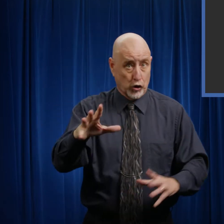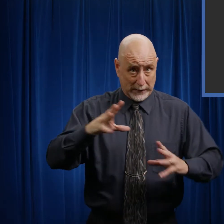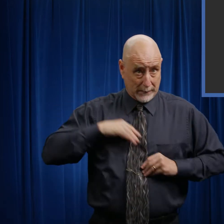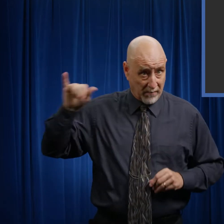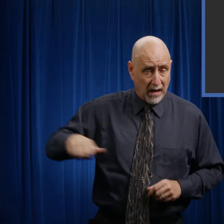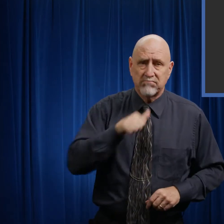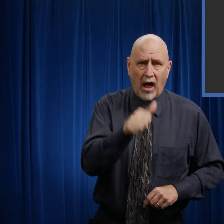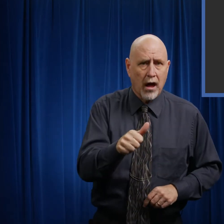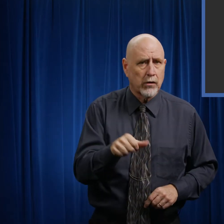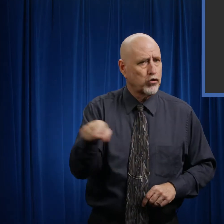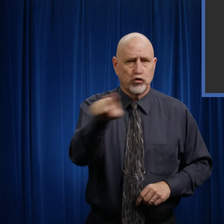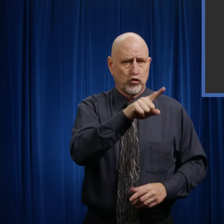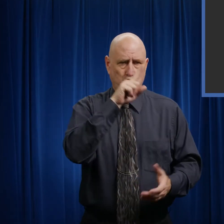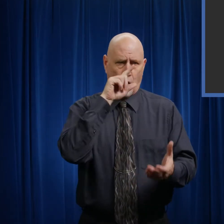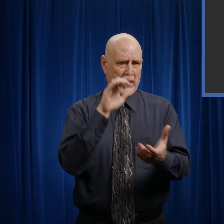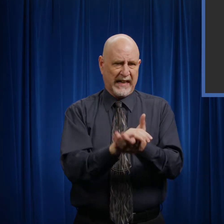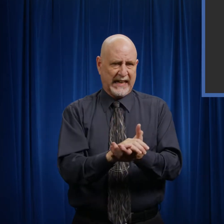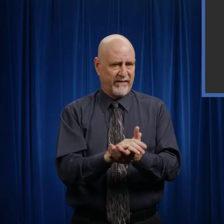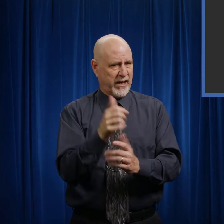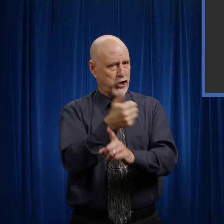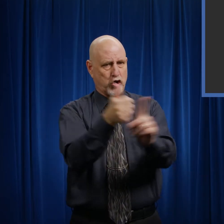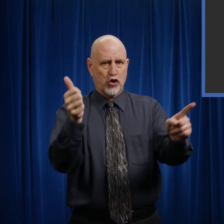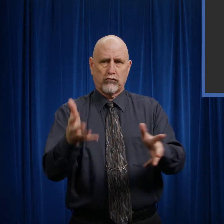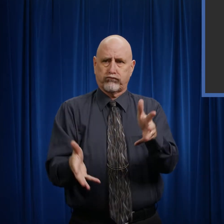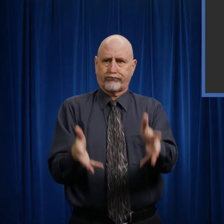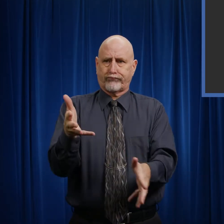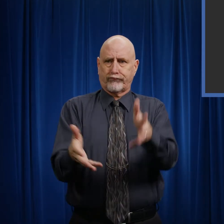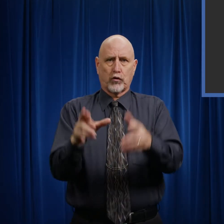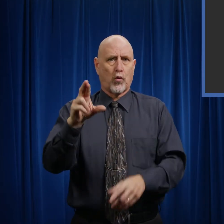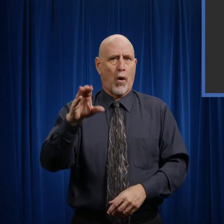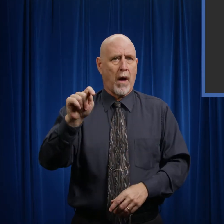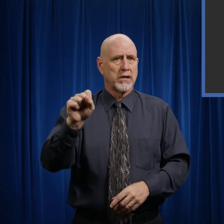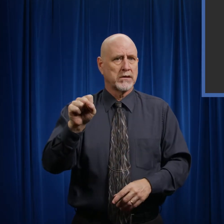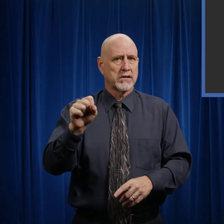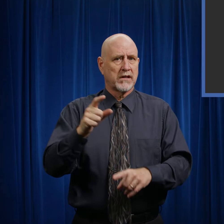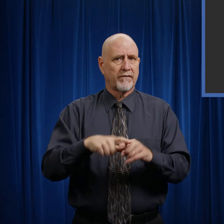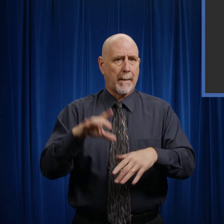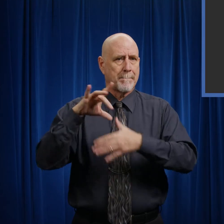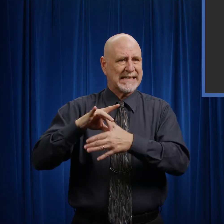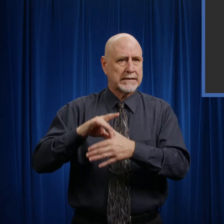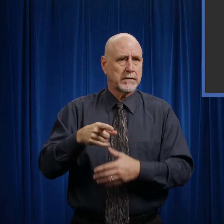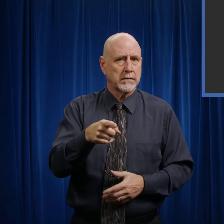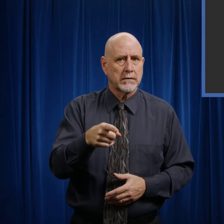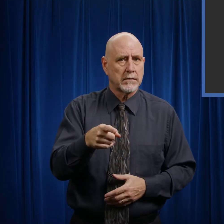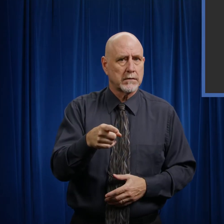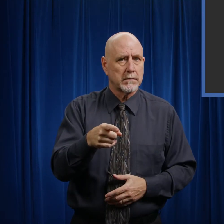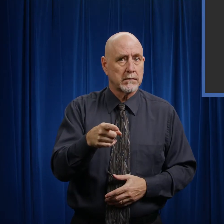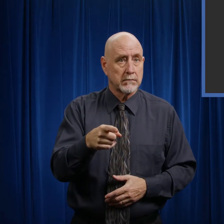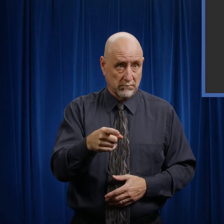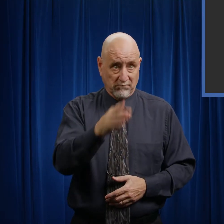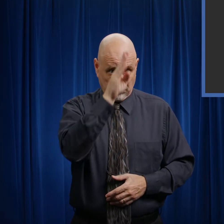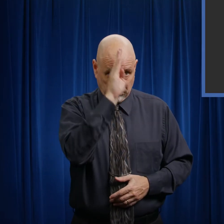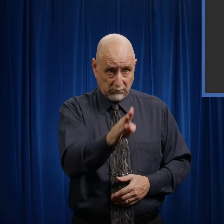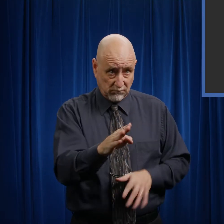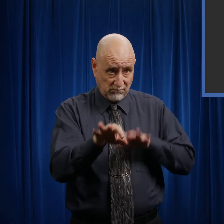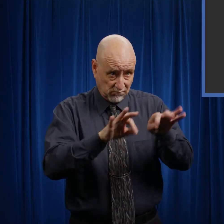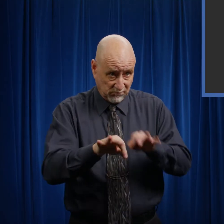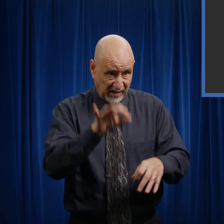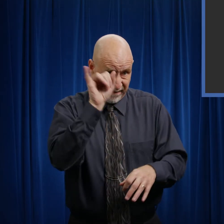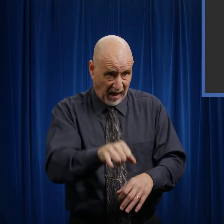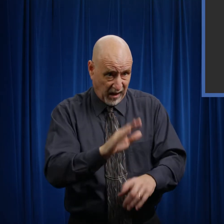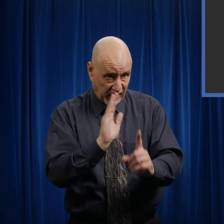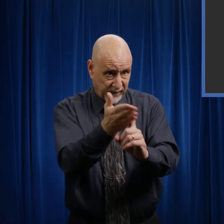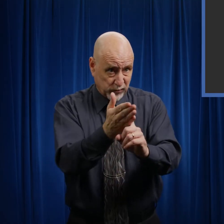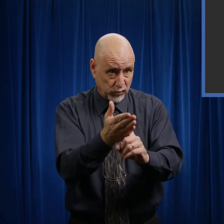many of you don't accept that. You don't believe that you are robots made out of meat, which is what I'm going